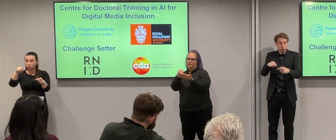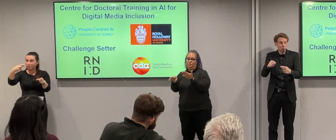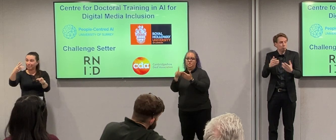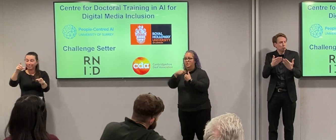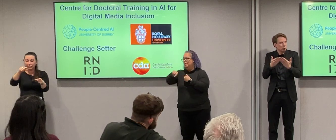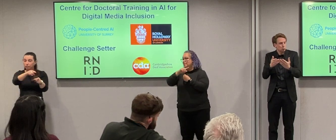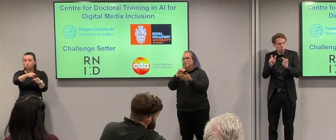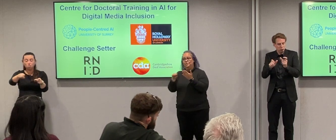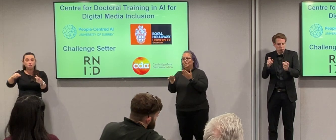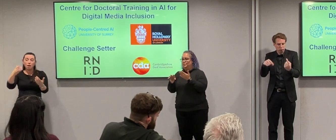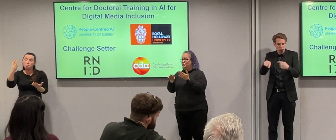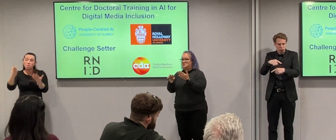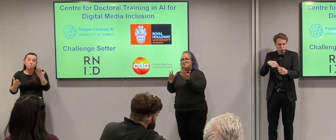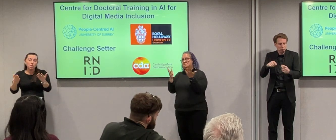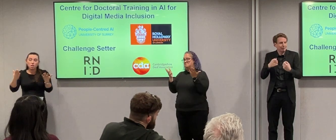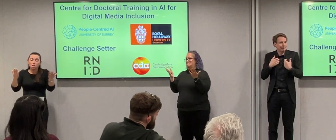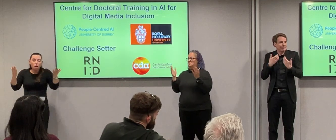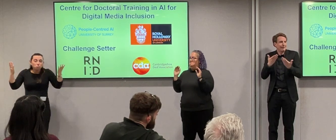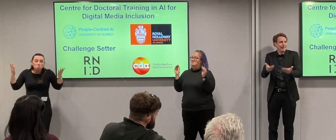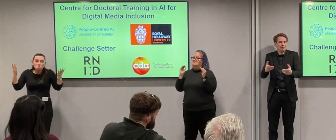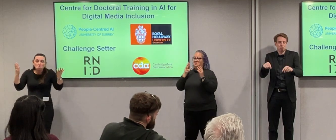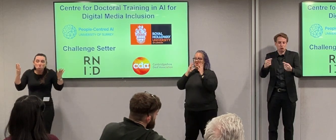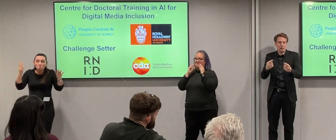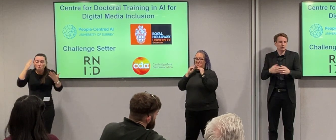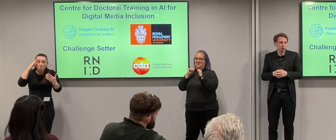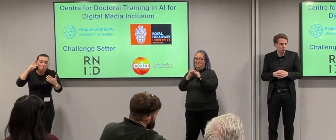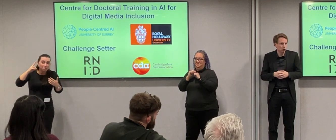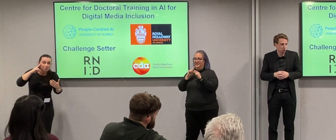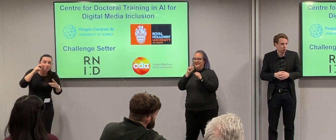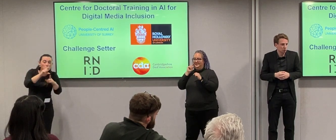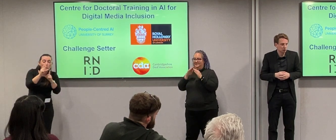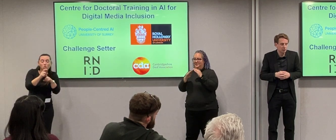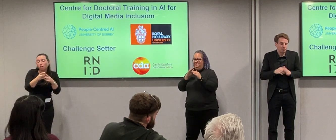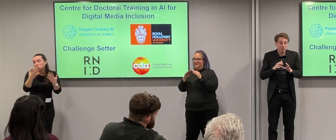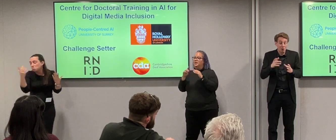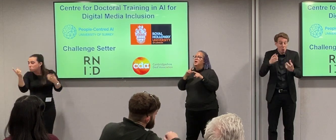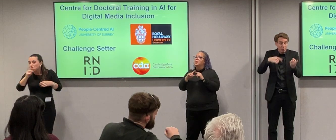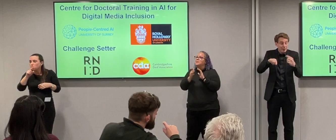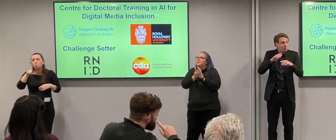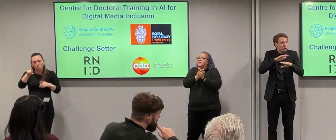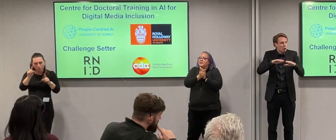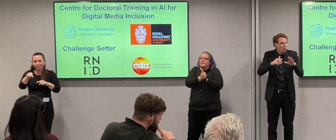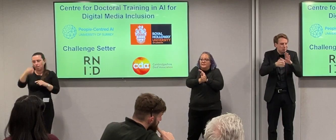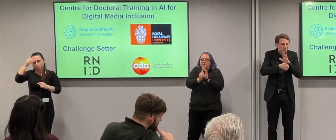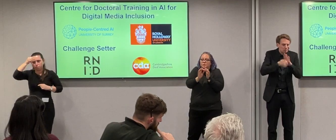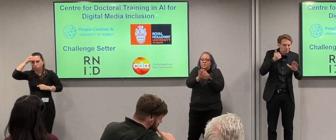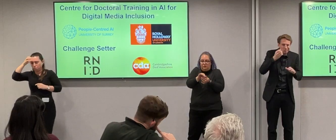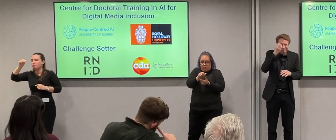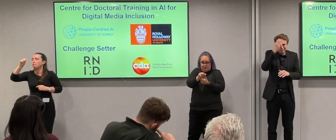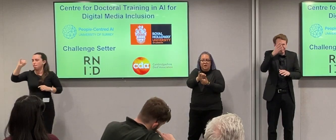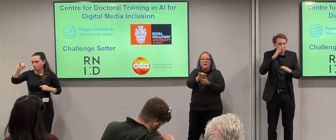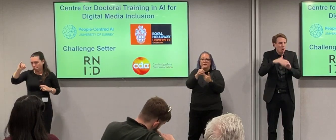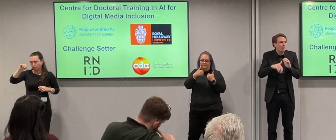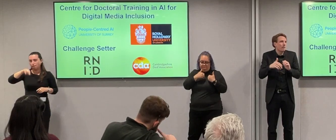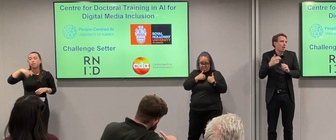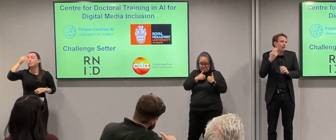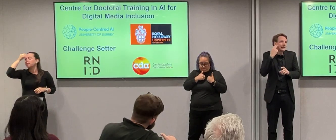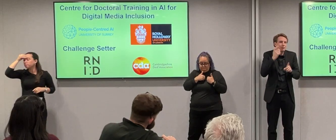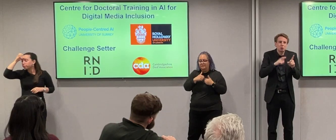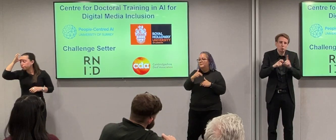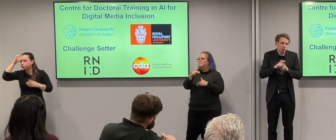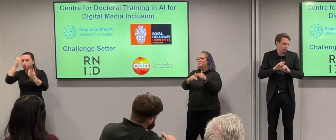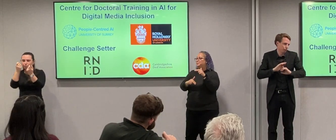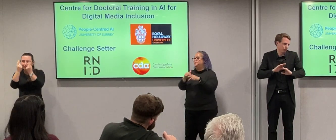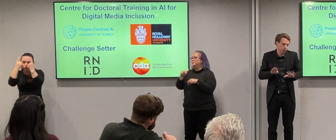not necessarily have any experience with the deaf community, but they bring expertise around AI, around building